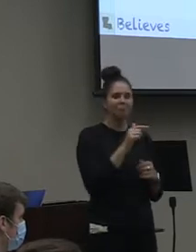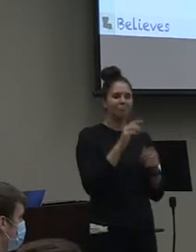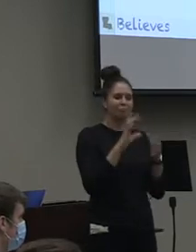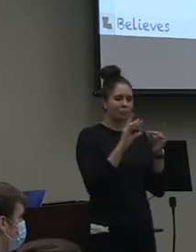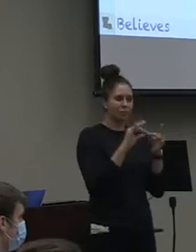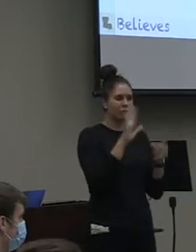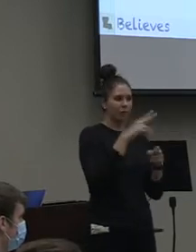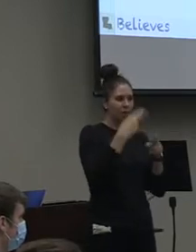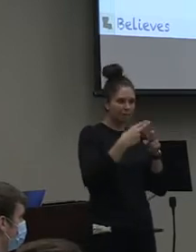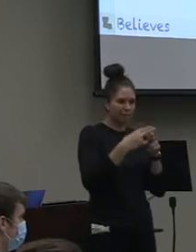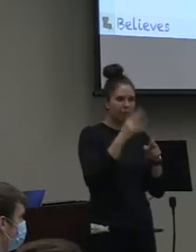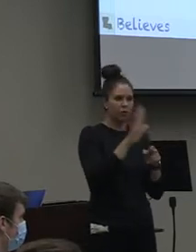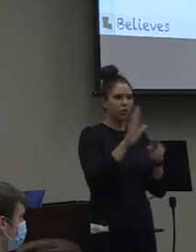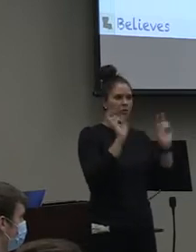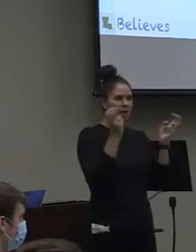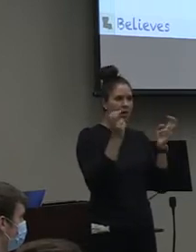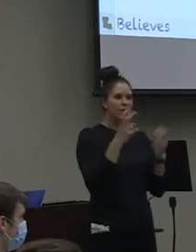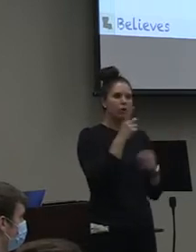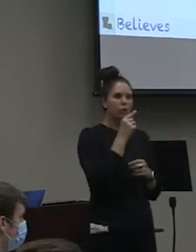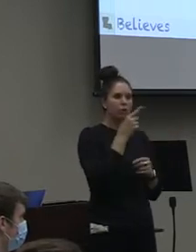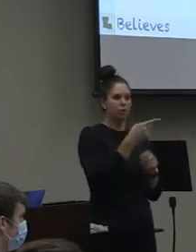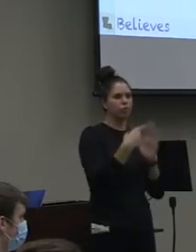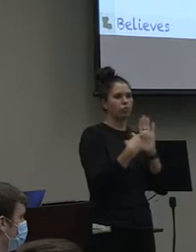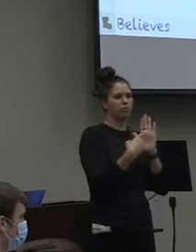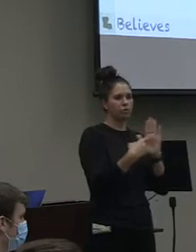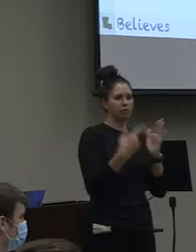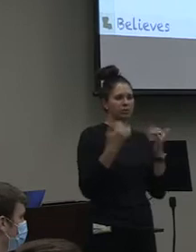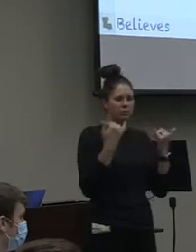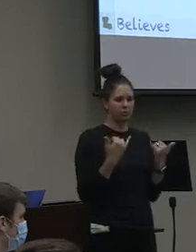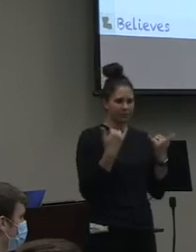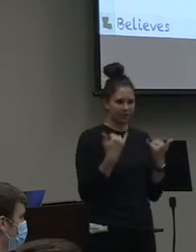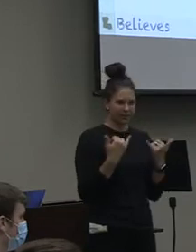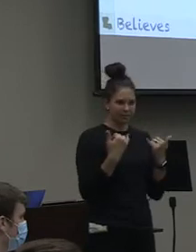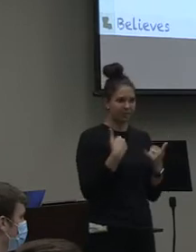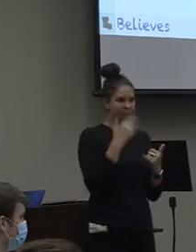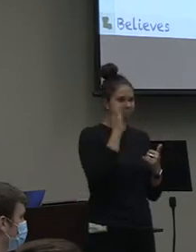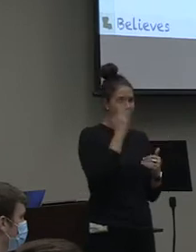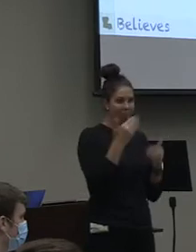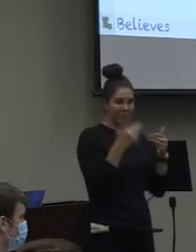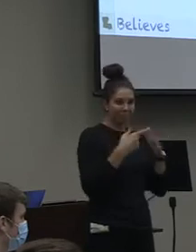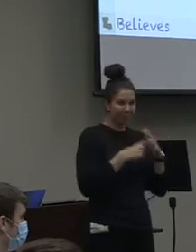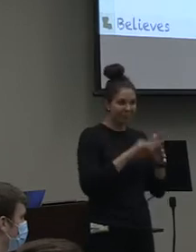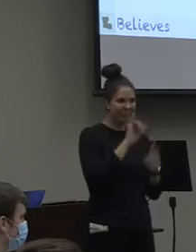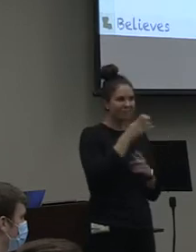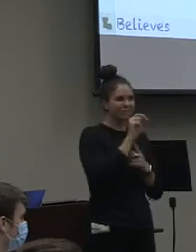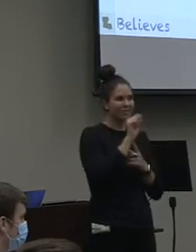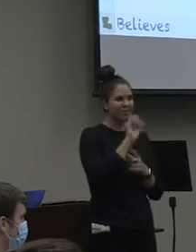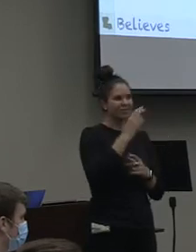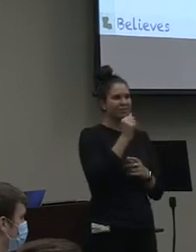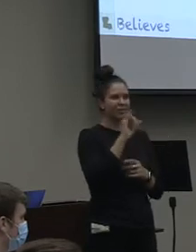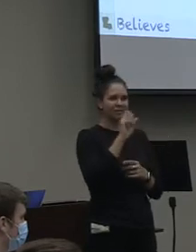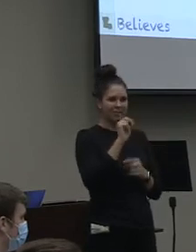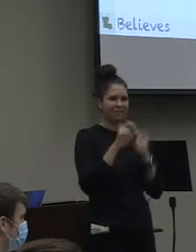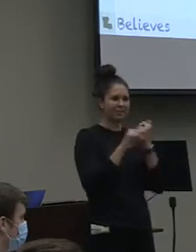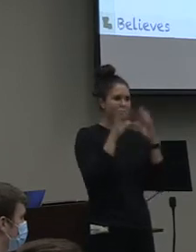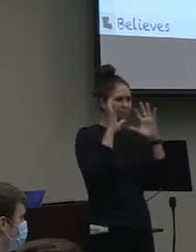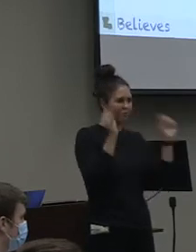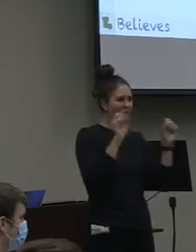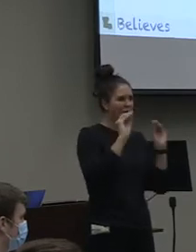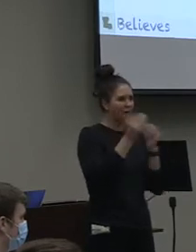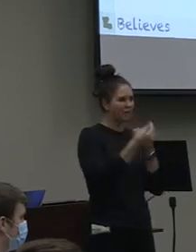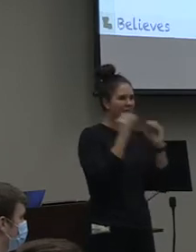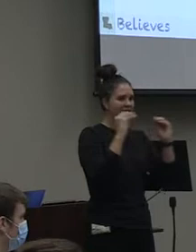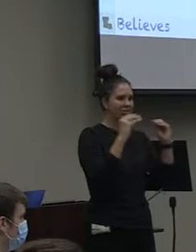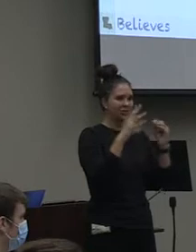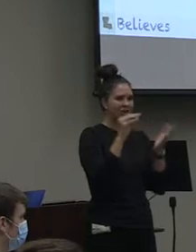your name, your title, and who you are representing today. So I'll begin. I'm Jenna Chasson. I'm the Assistant Superintendent for the Office